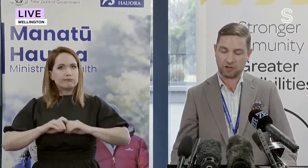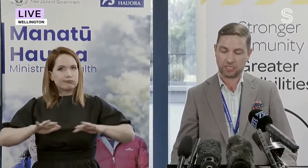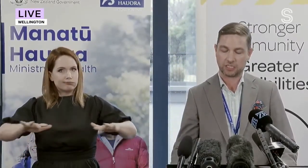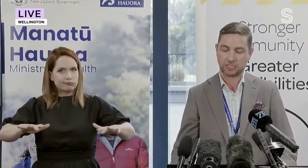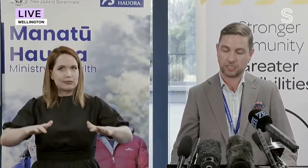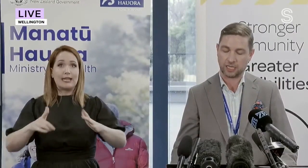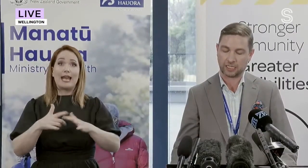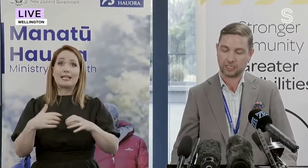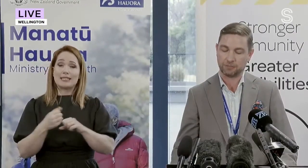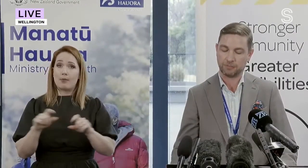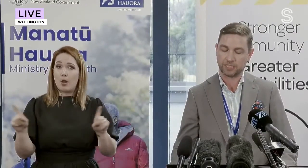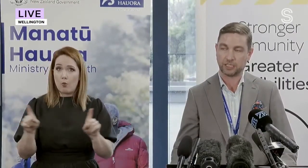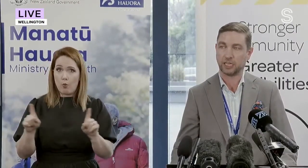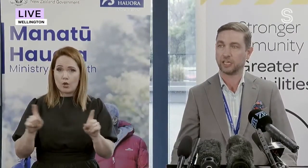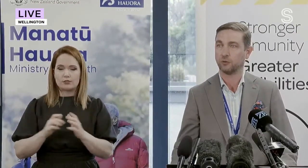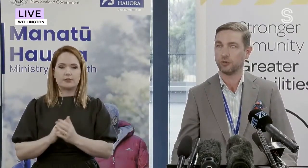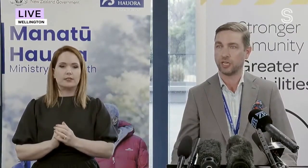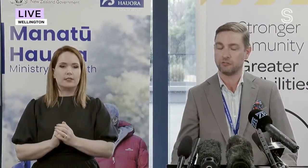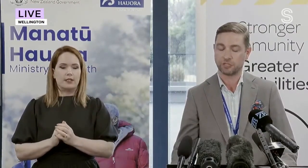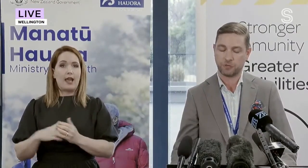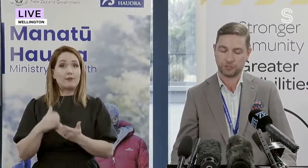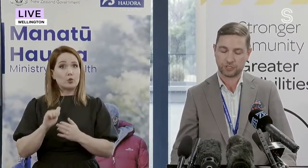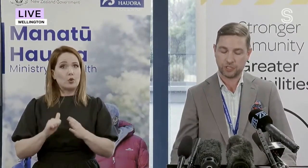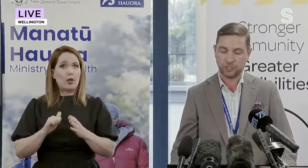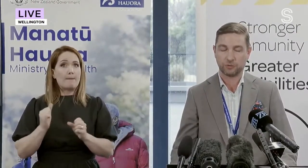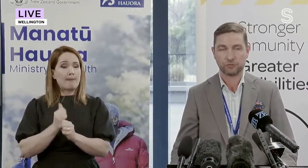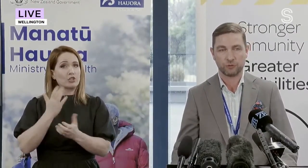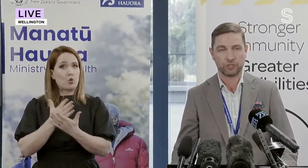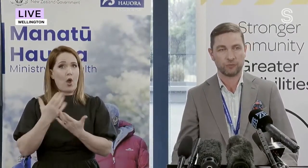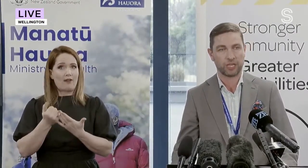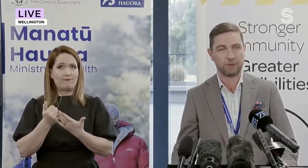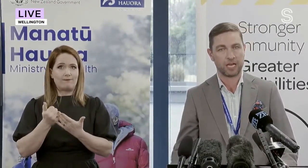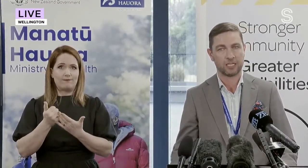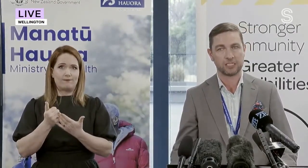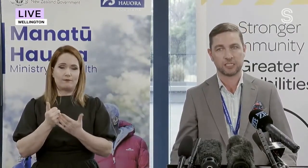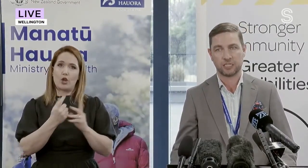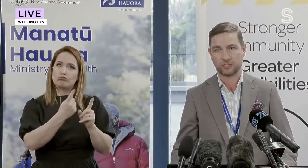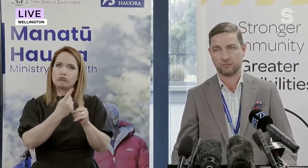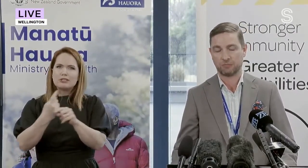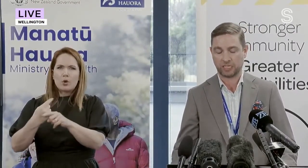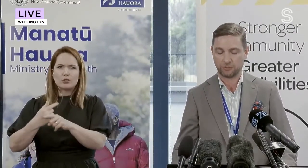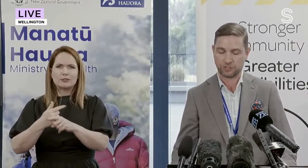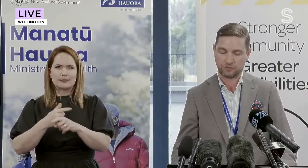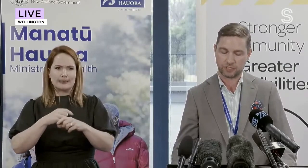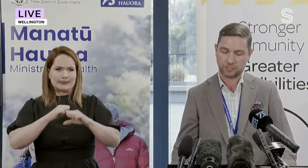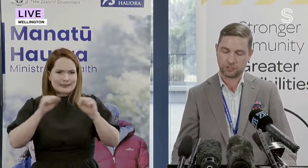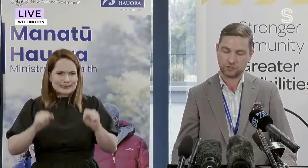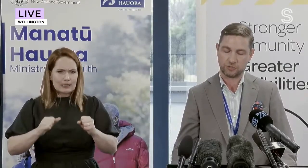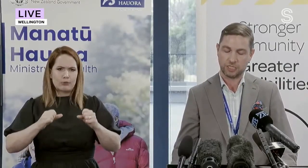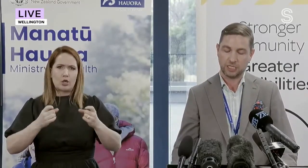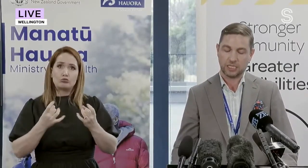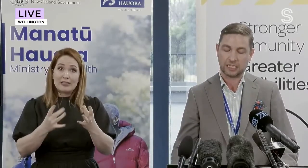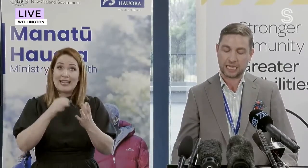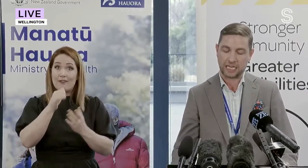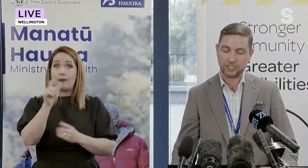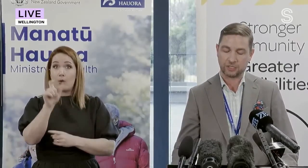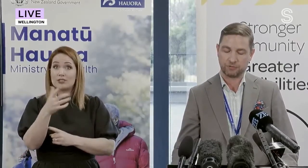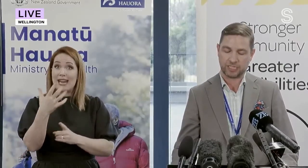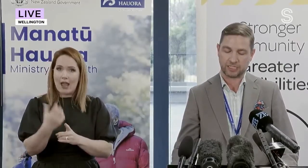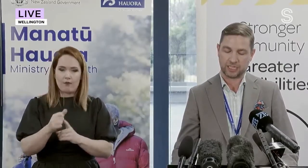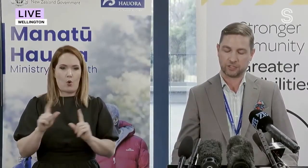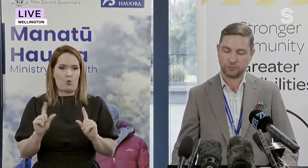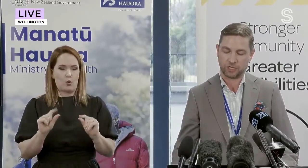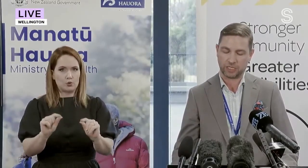include areas like implementing a coordinated response, which we're working with our partners in the National Public Health Service to do, engaging